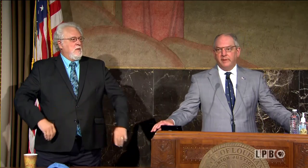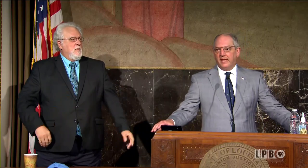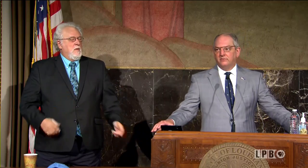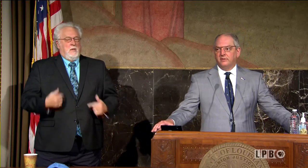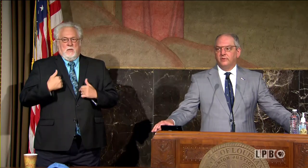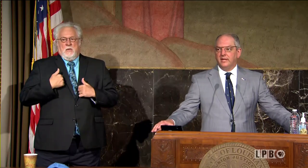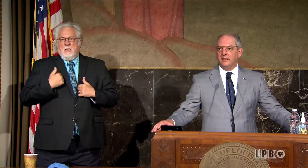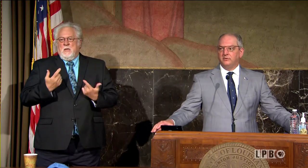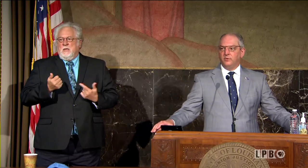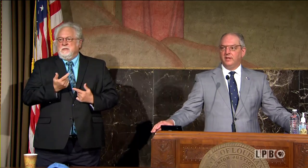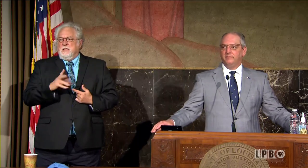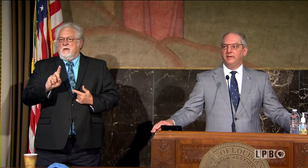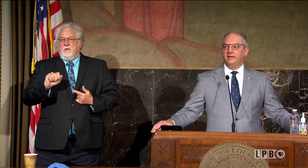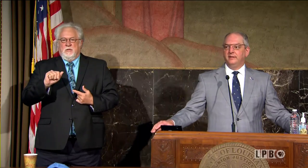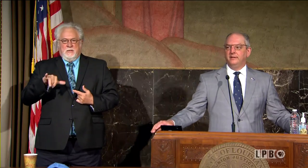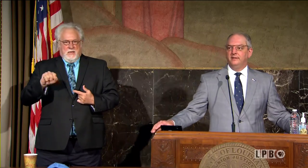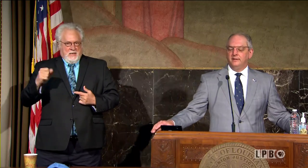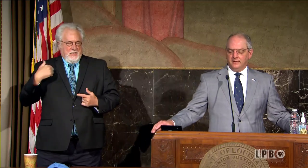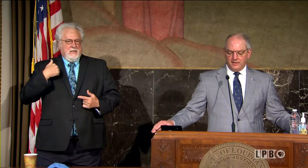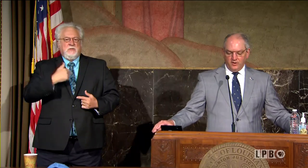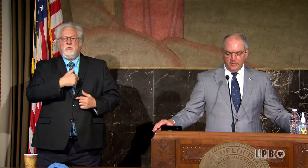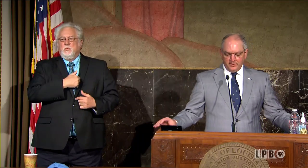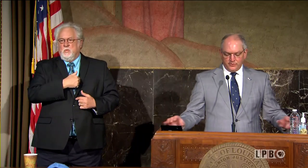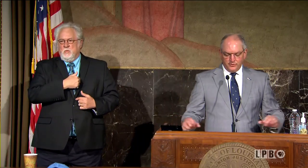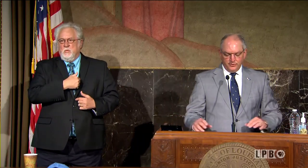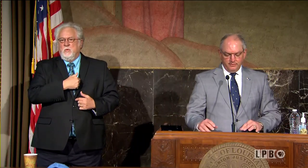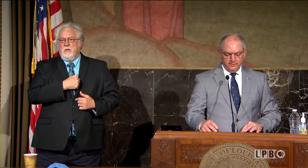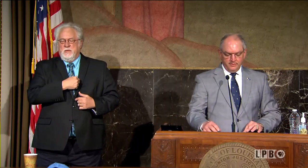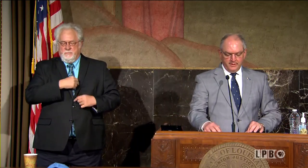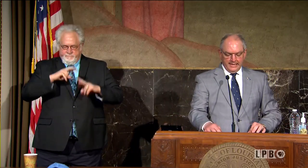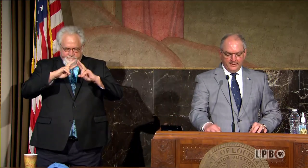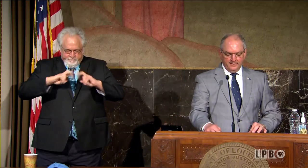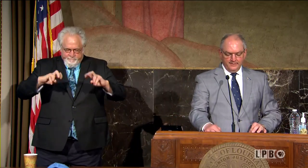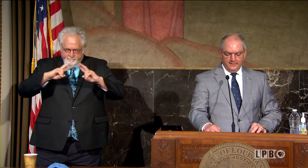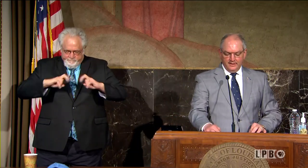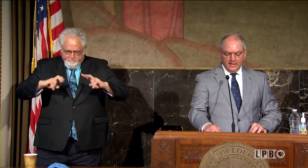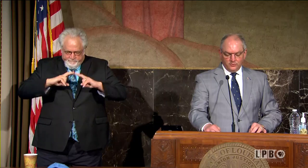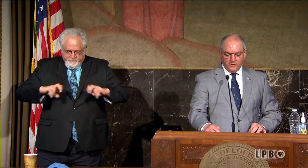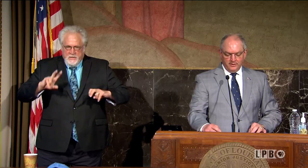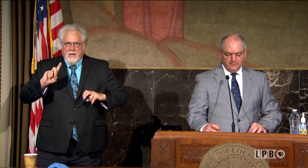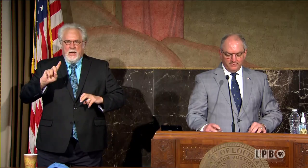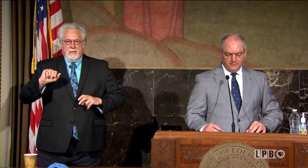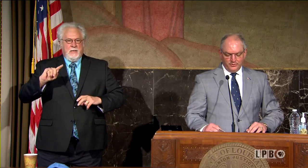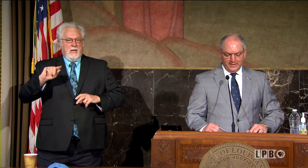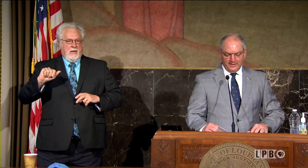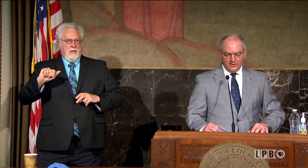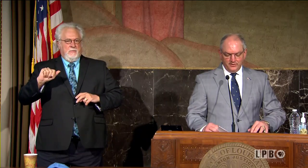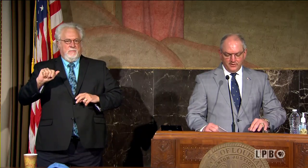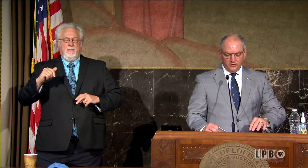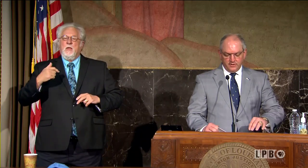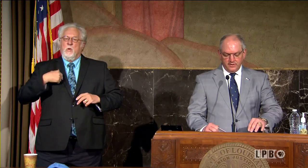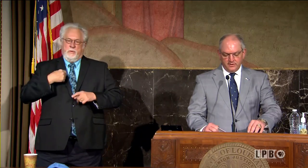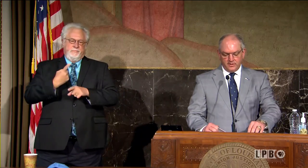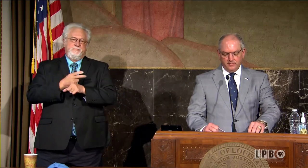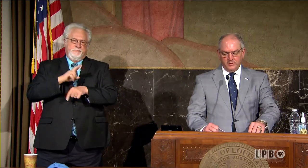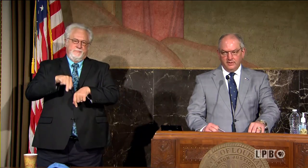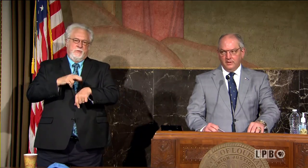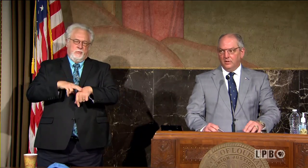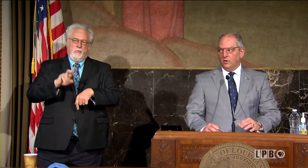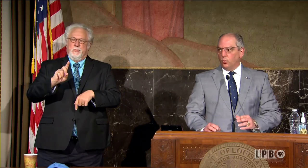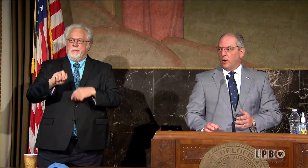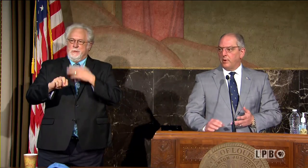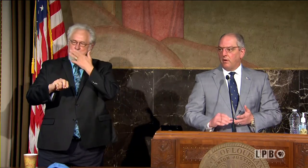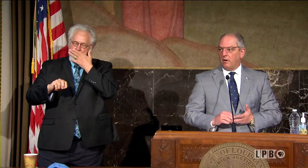Over the past several days, we have been combing through the data, as we routinely do, in order to